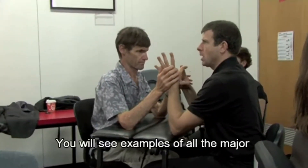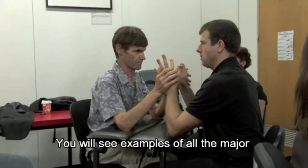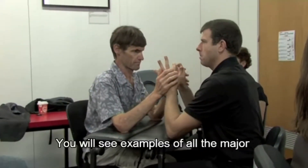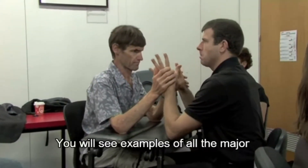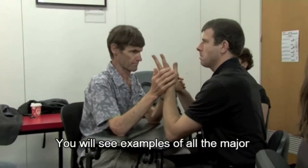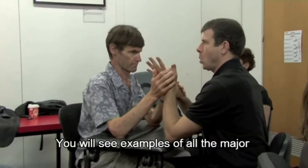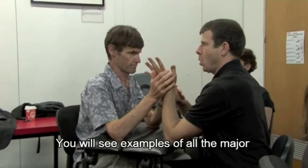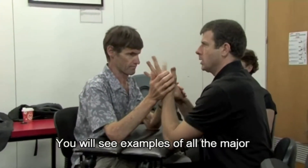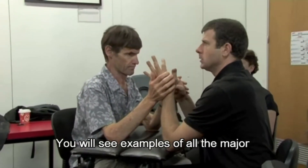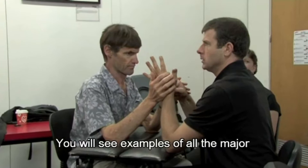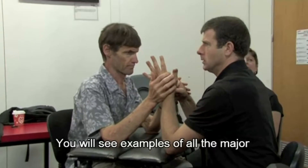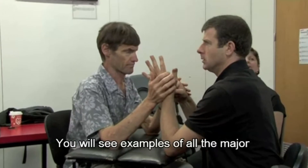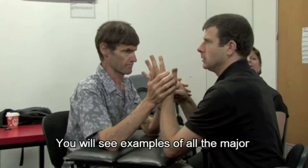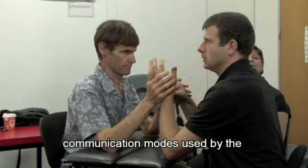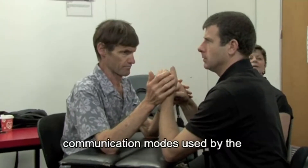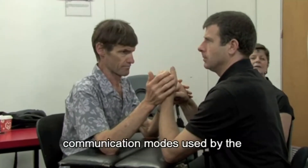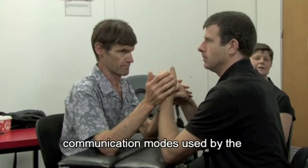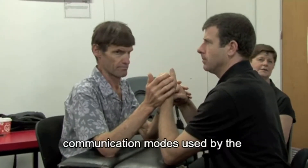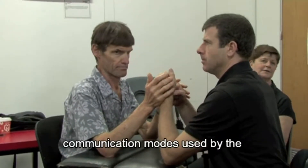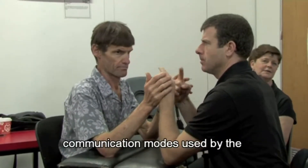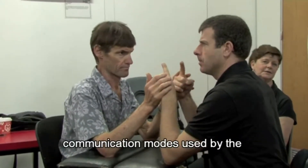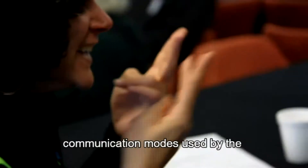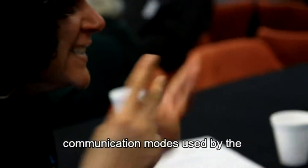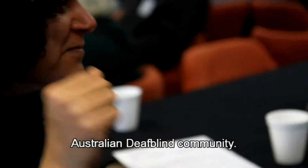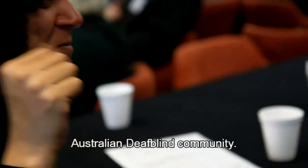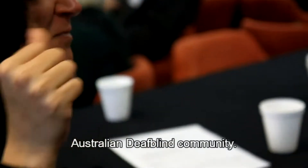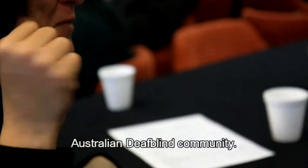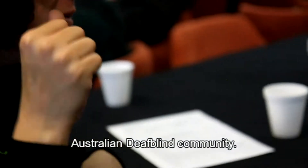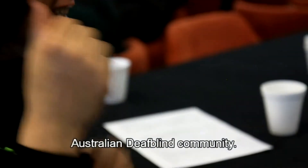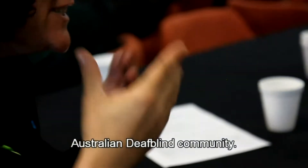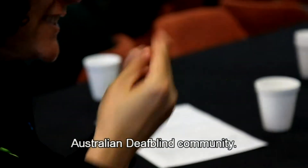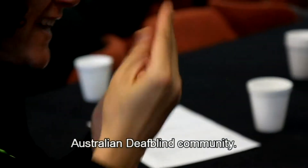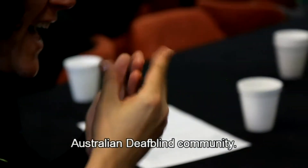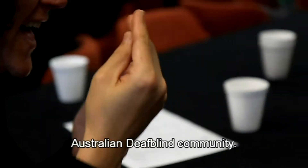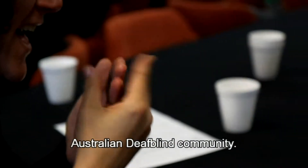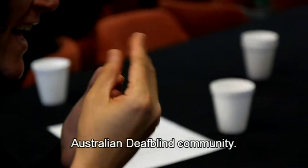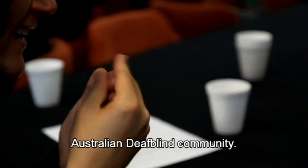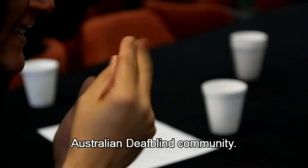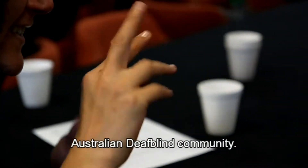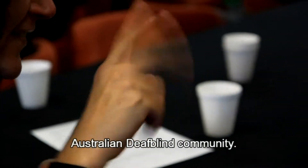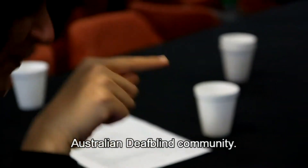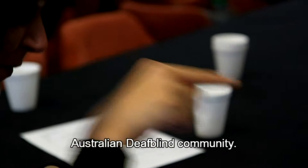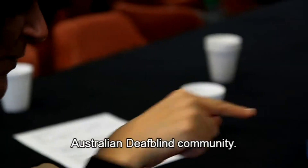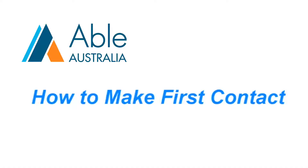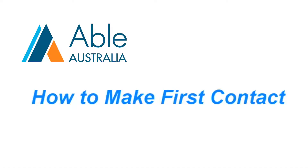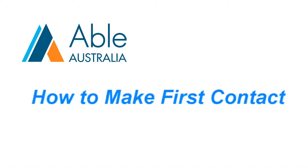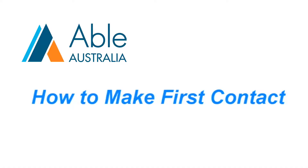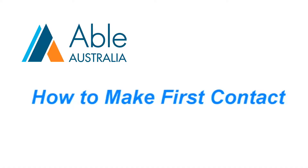see examples of all the major communication modes used by the Australian deafblind community. How to make